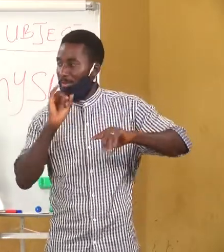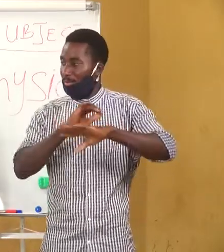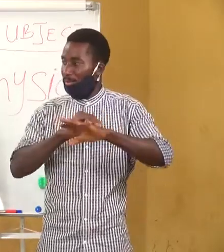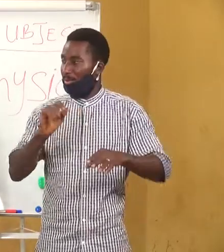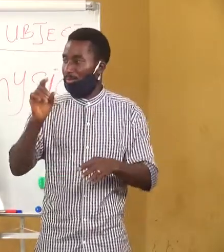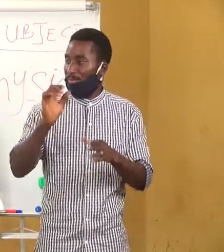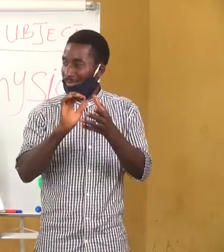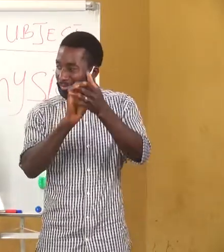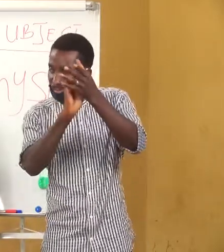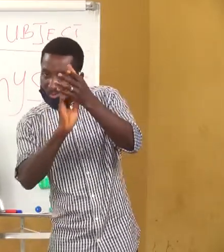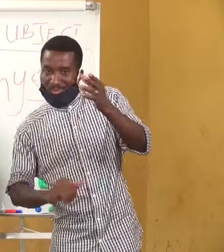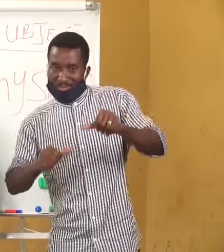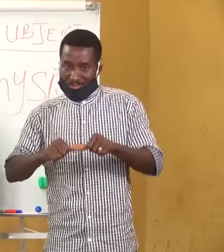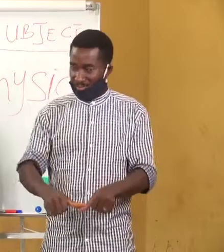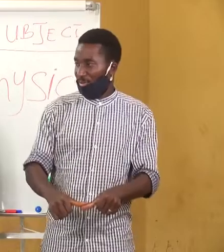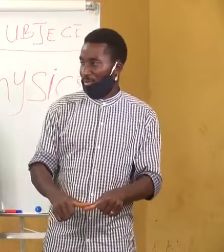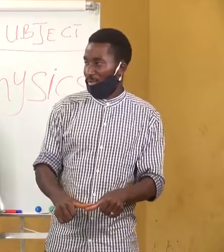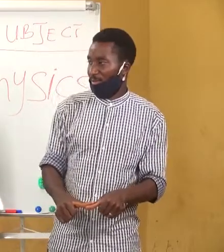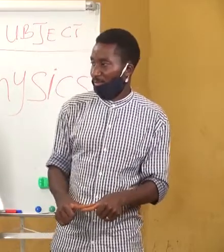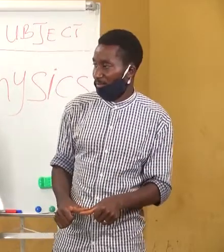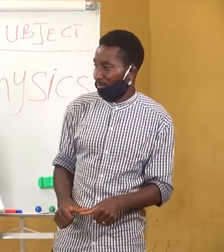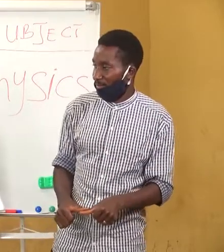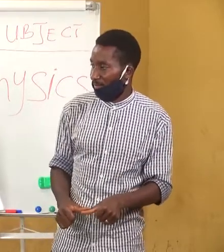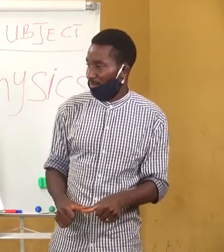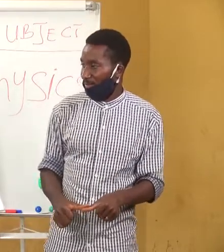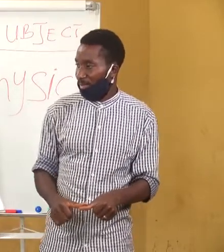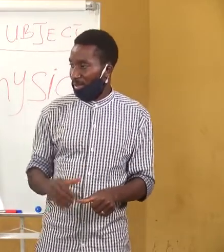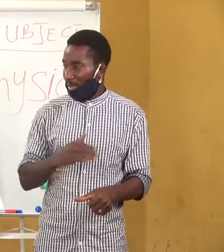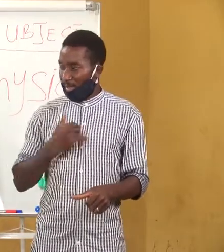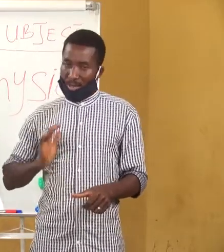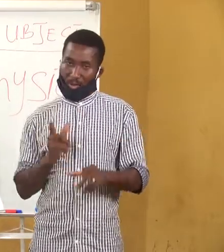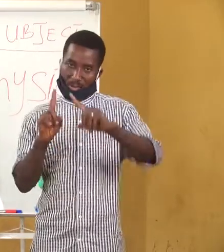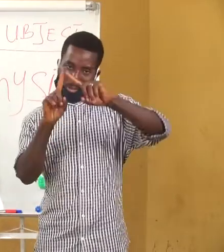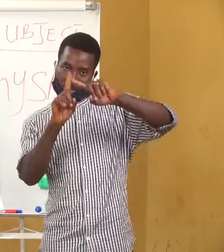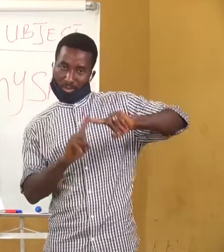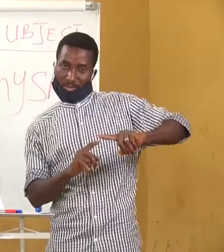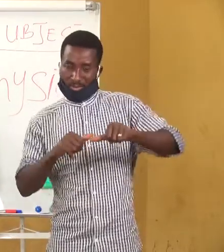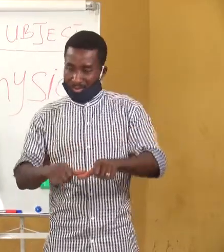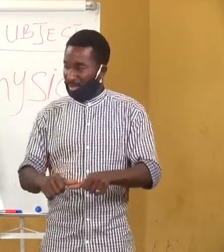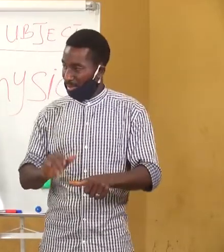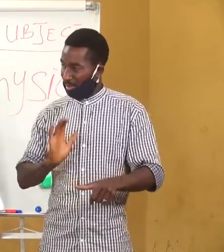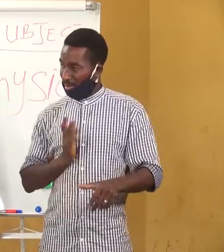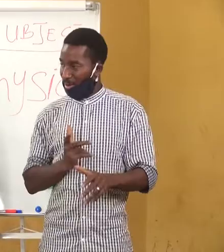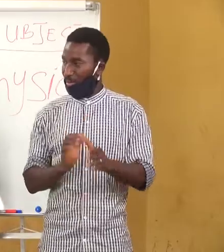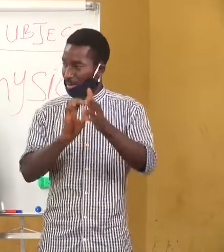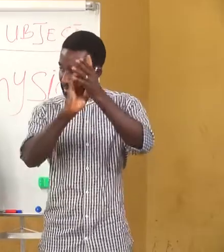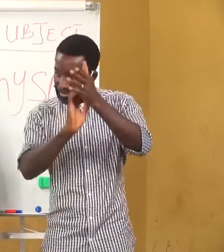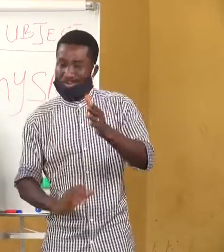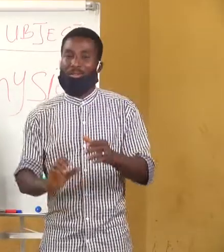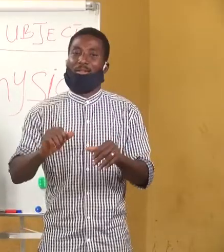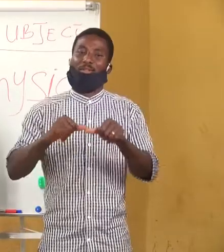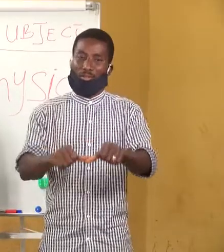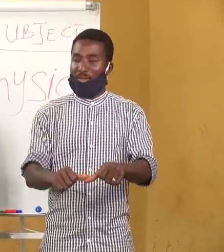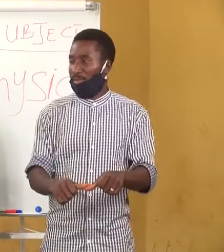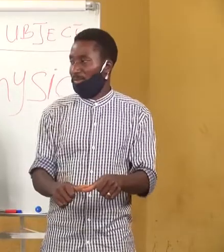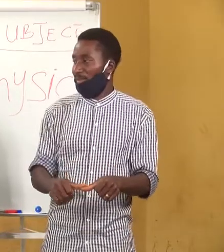defined as half-life, could be capital T, is still the same thing. Our lambda remains our decay constant. And what is decay constant is simply